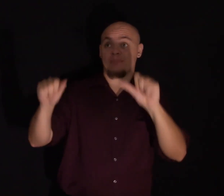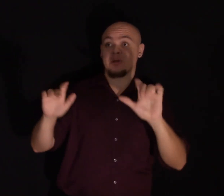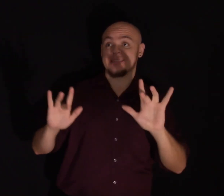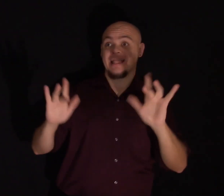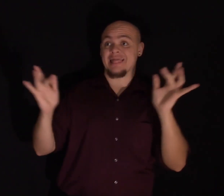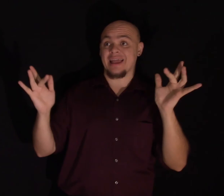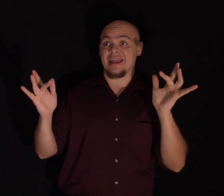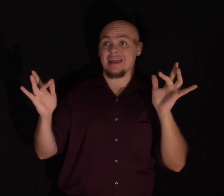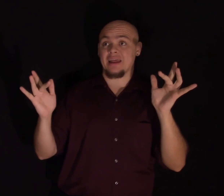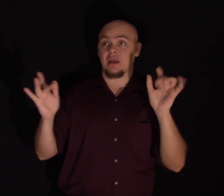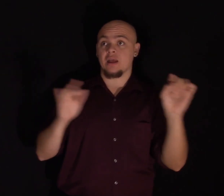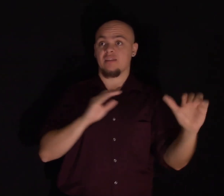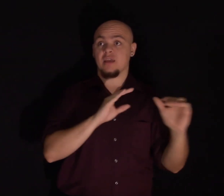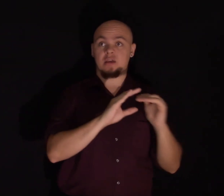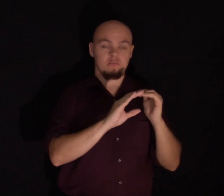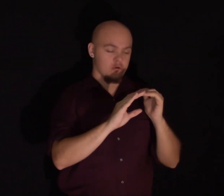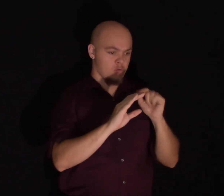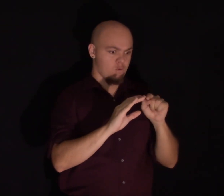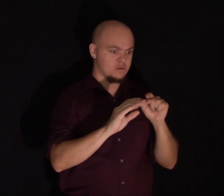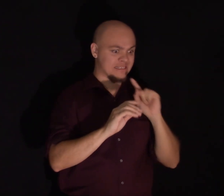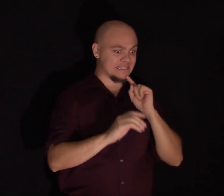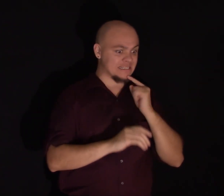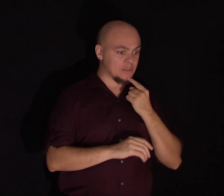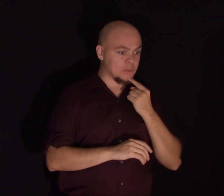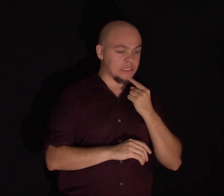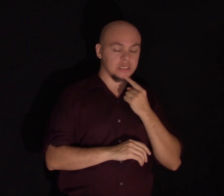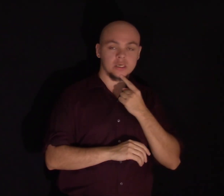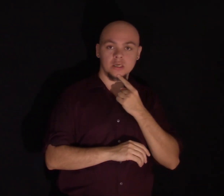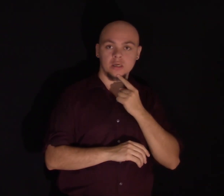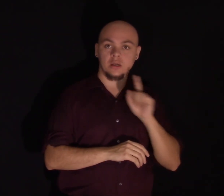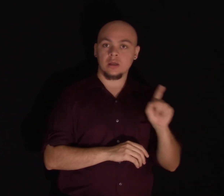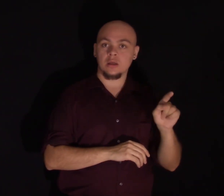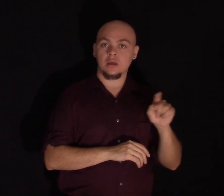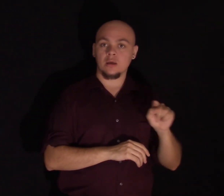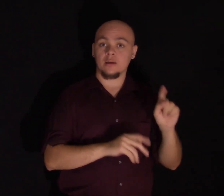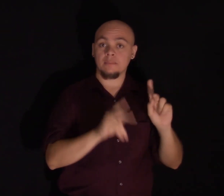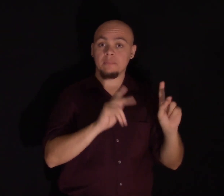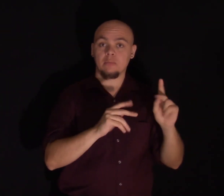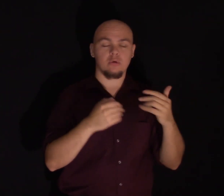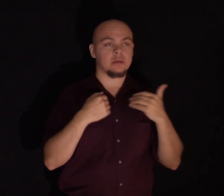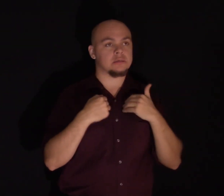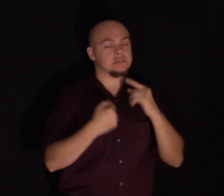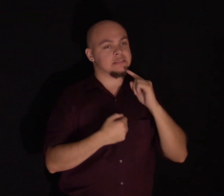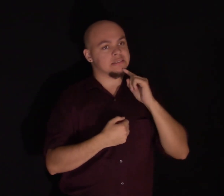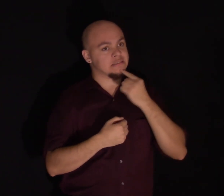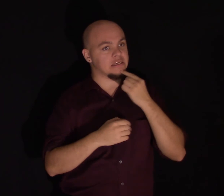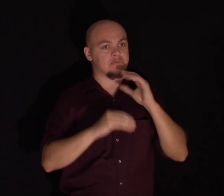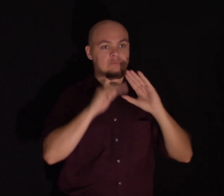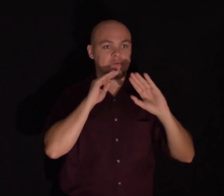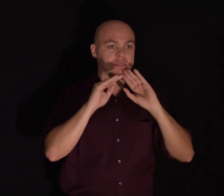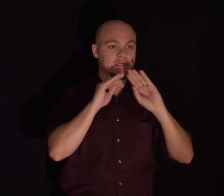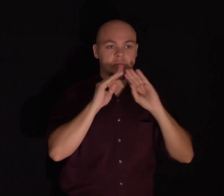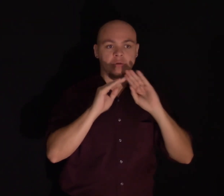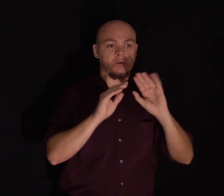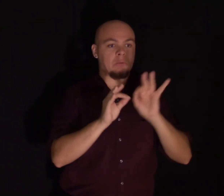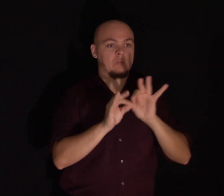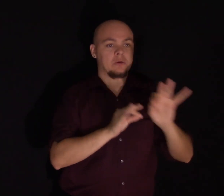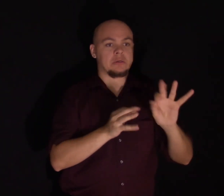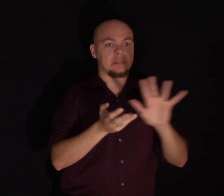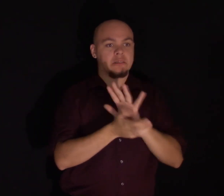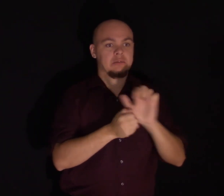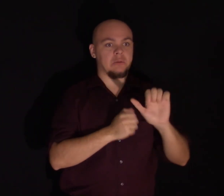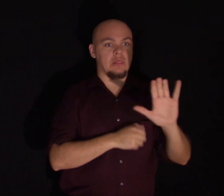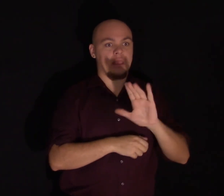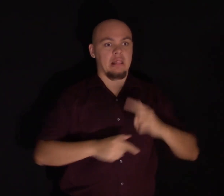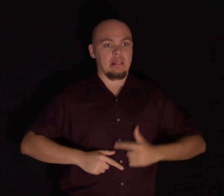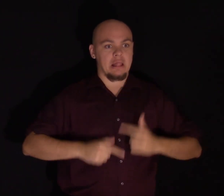and the heaviness of these emails these people were writing with intense frustration about what procrastination had done to their lives